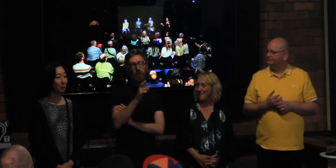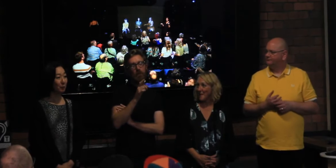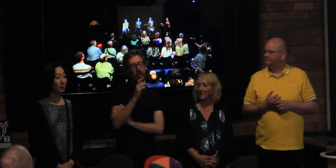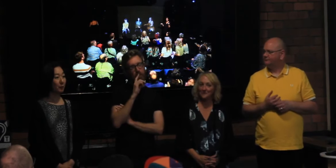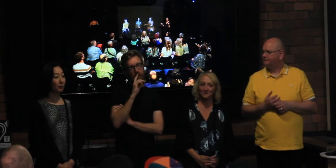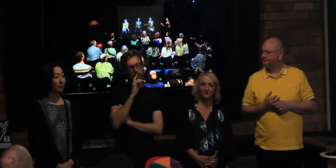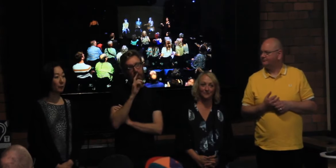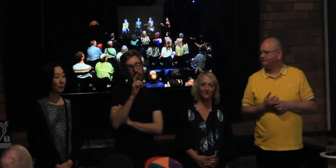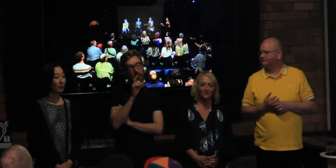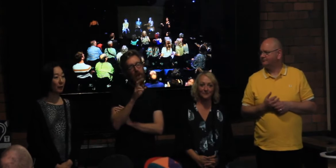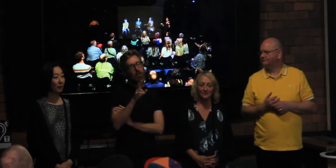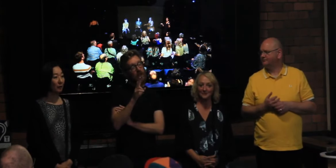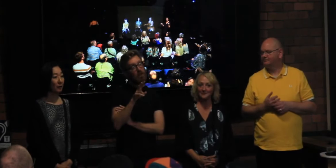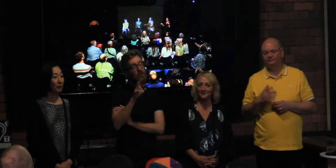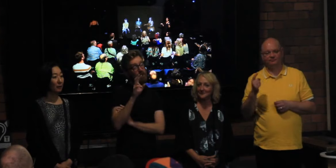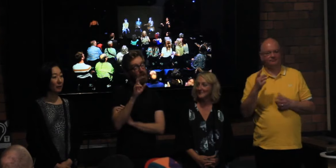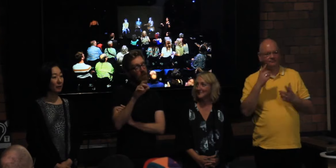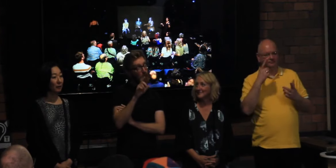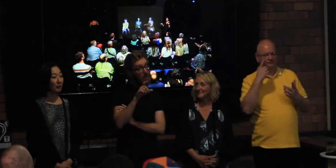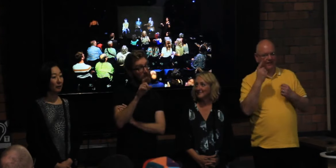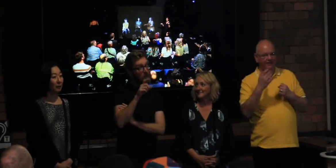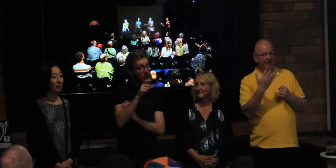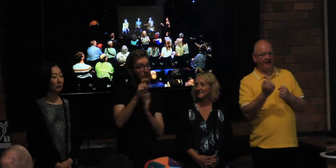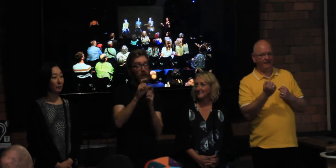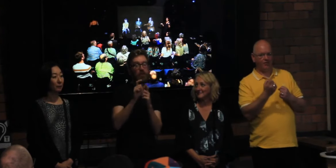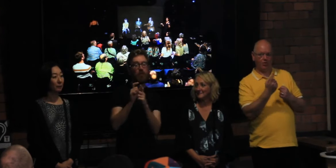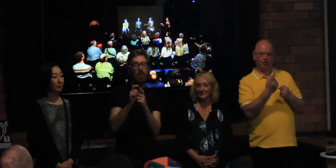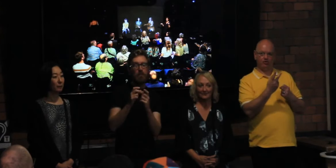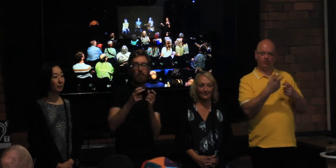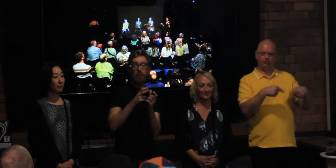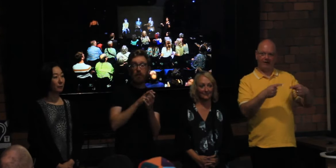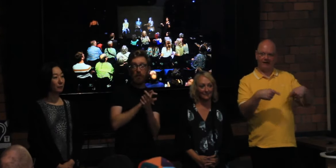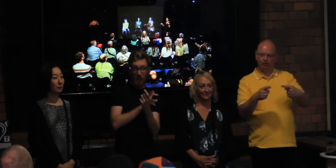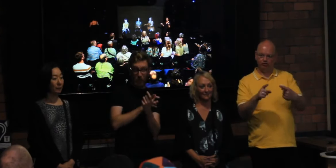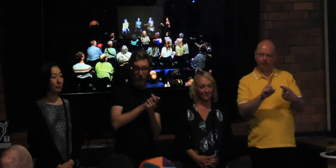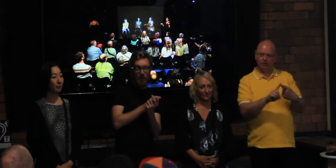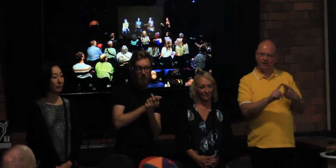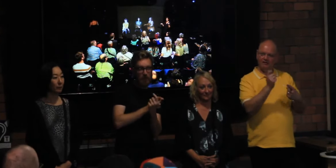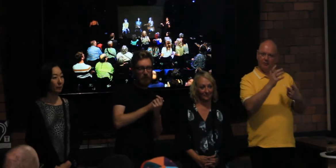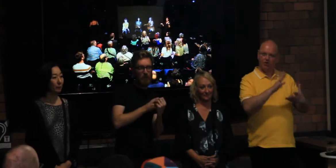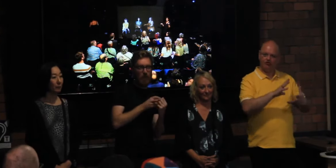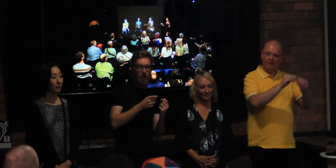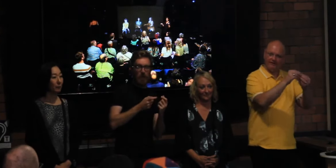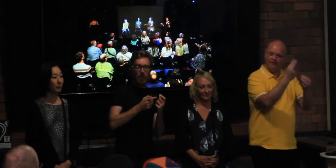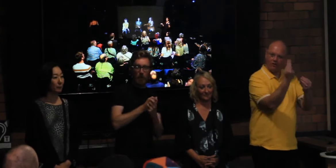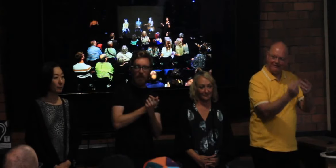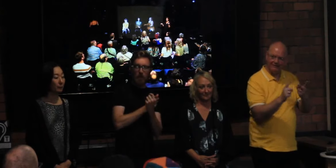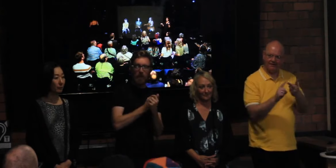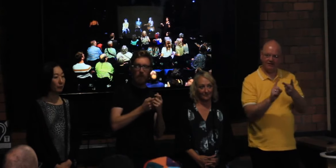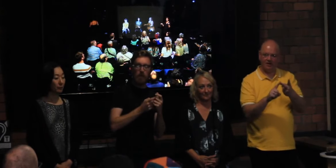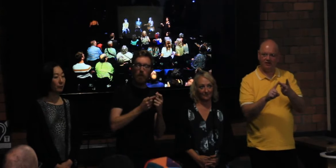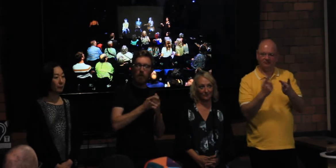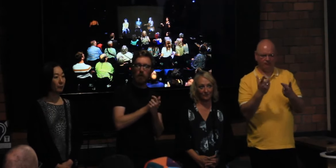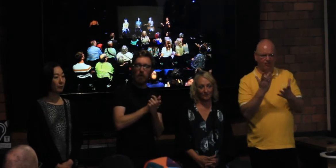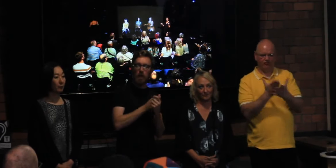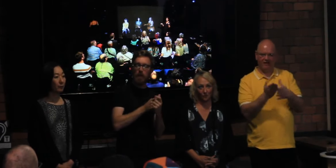So there is, I think there are a couple of challenges. There's a set of creative challenges and a set of logistical challenges. The creative challenge,